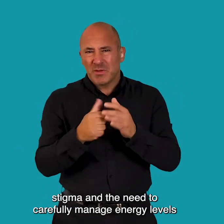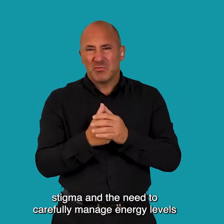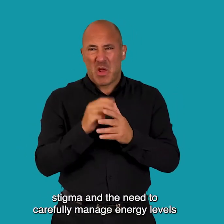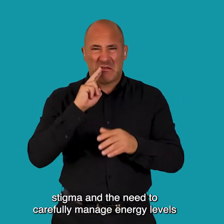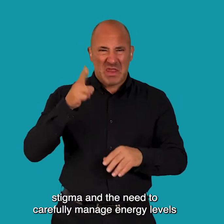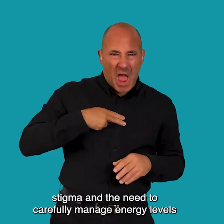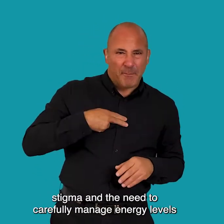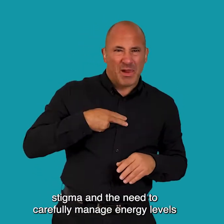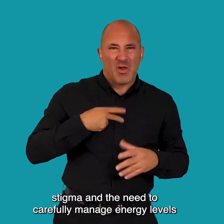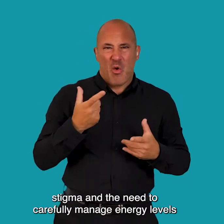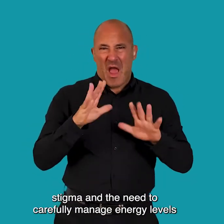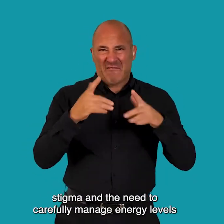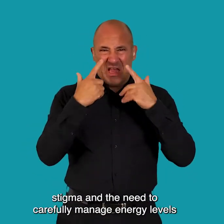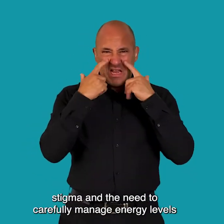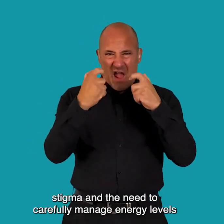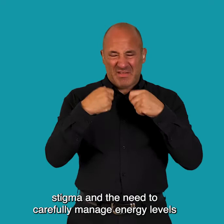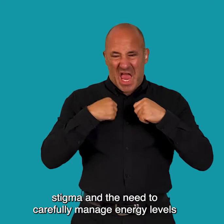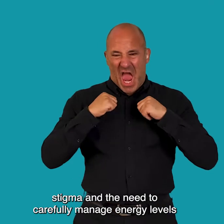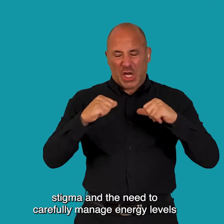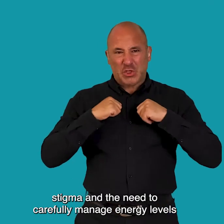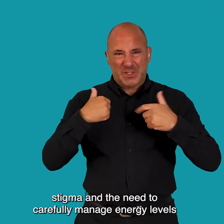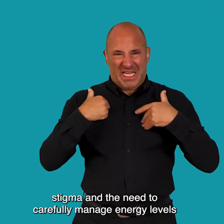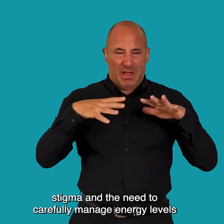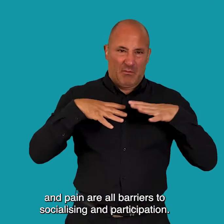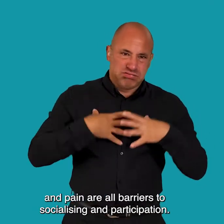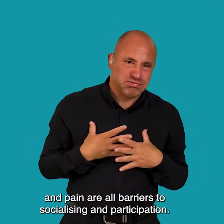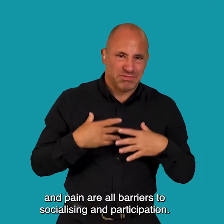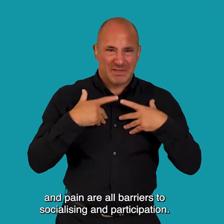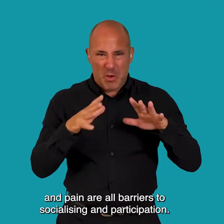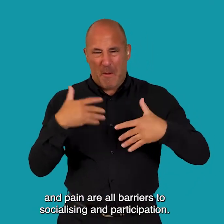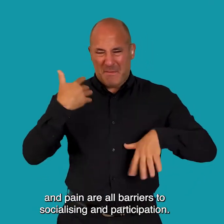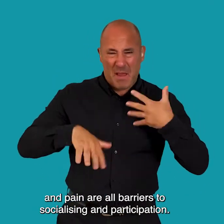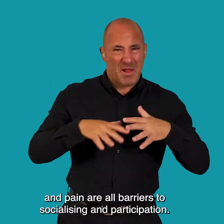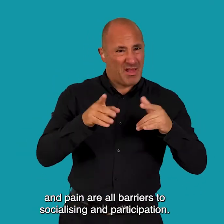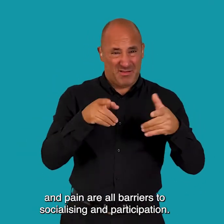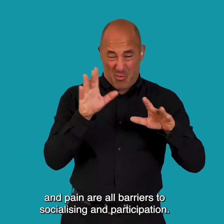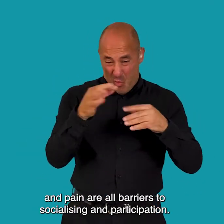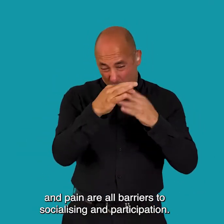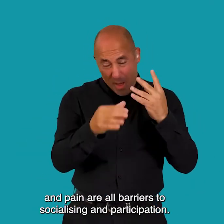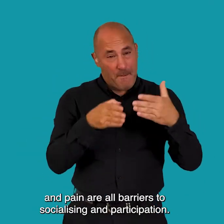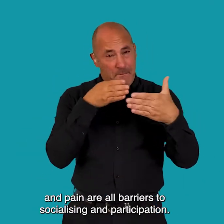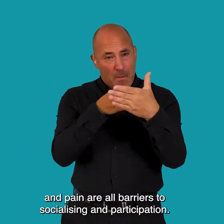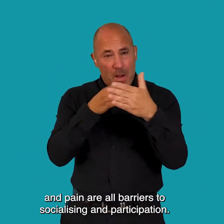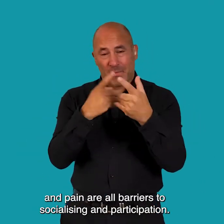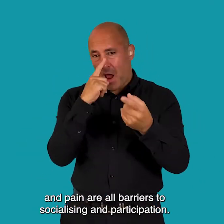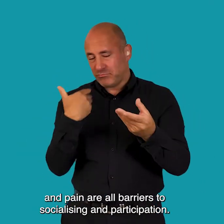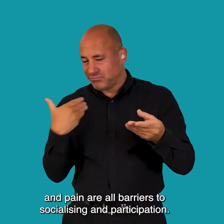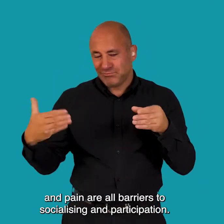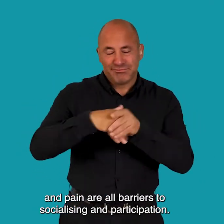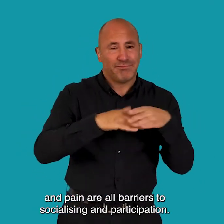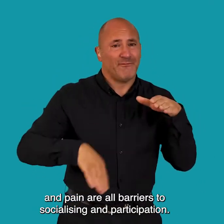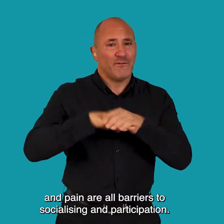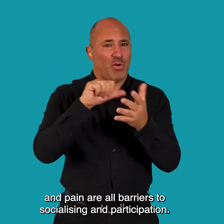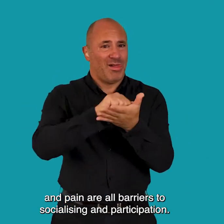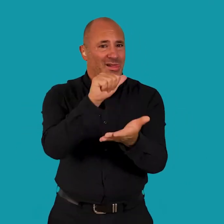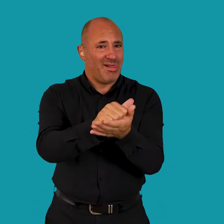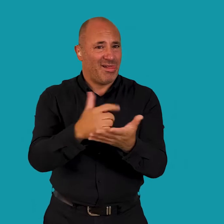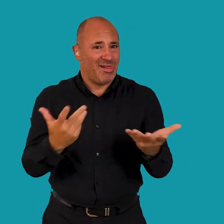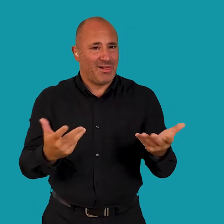stigma, and the need to carefully manage energy levels and pain are all barriers to socializing and participation.